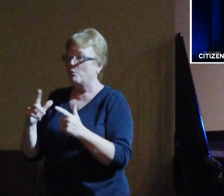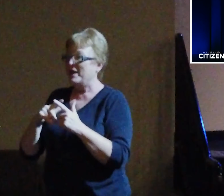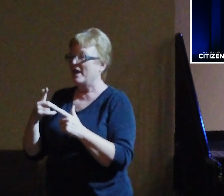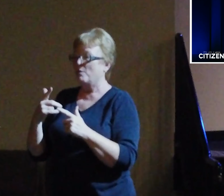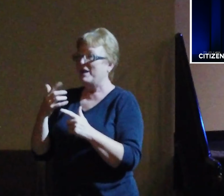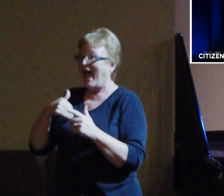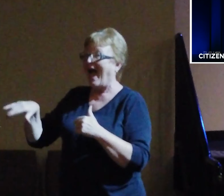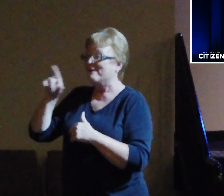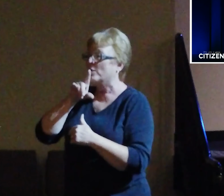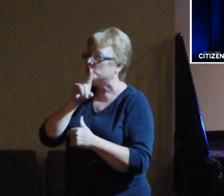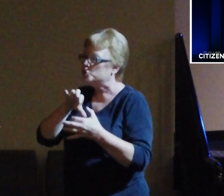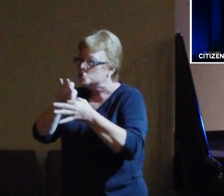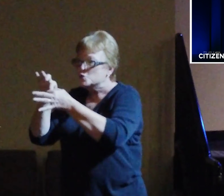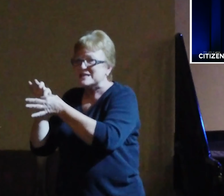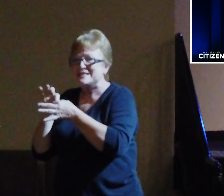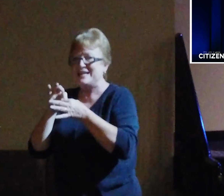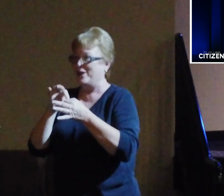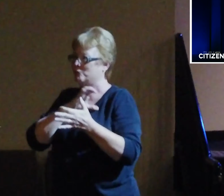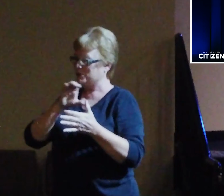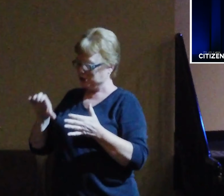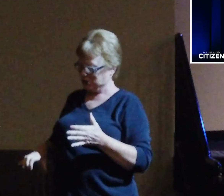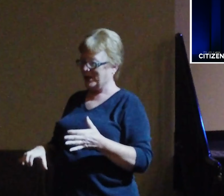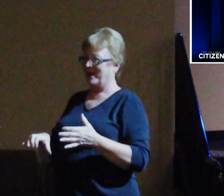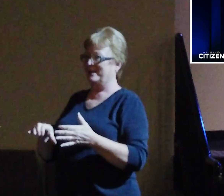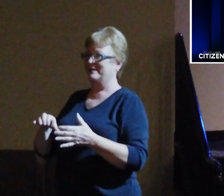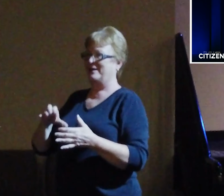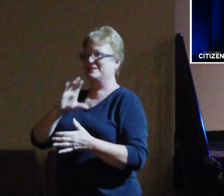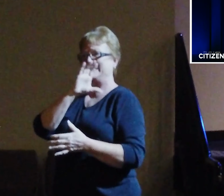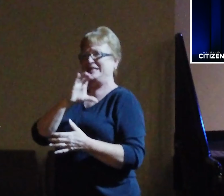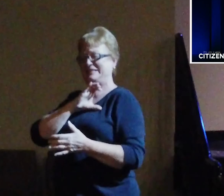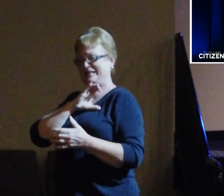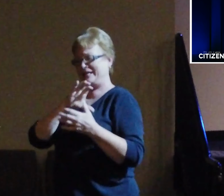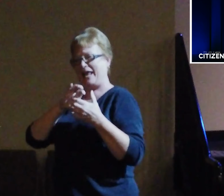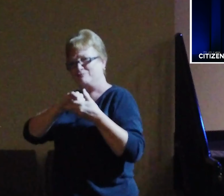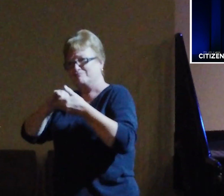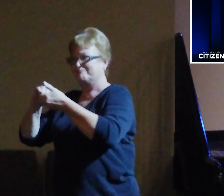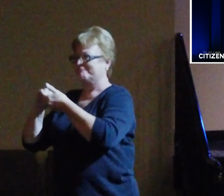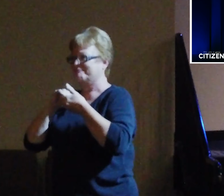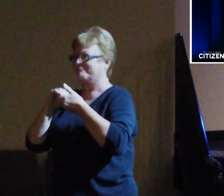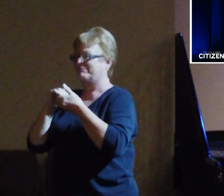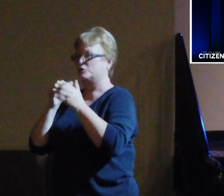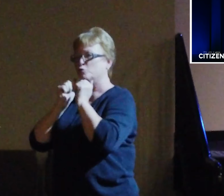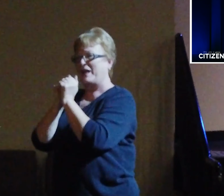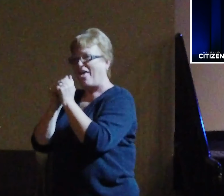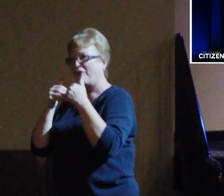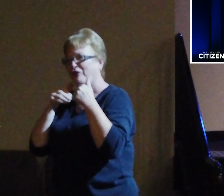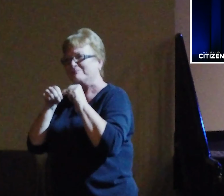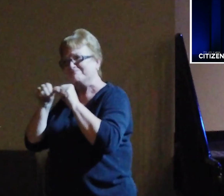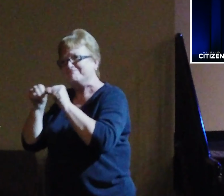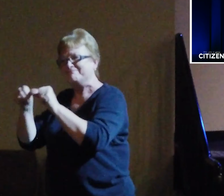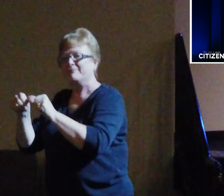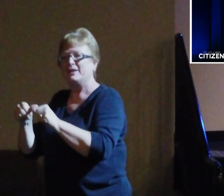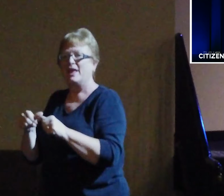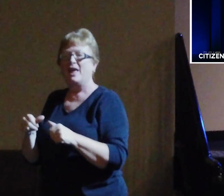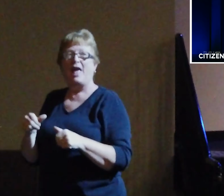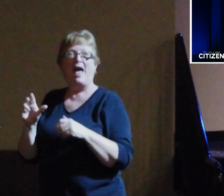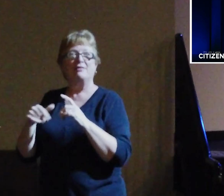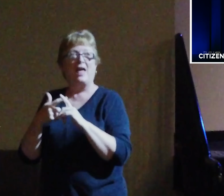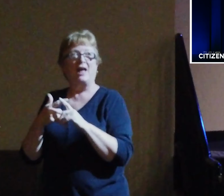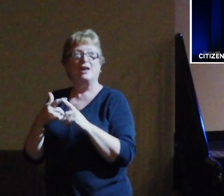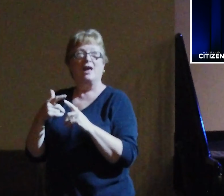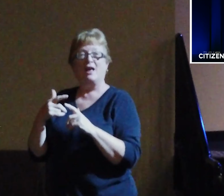with other believers, standing firm in their faith, striving together. And our second point is a fearless